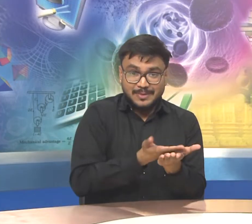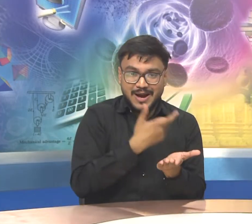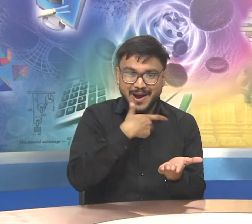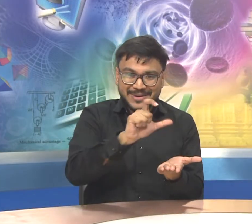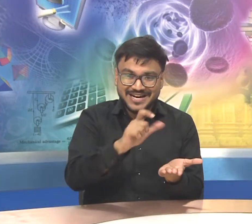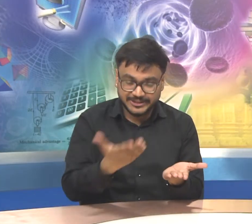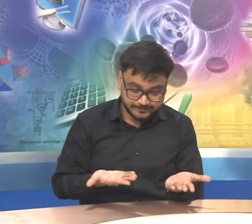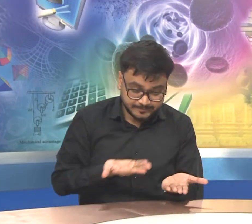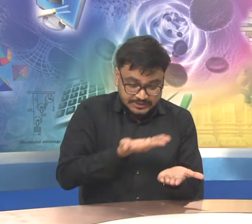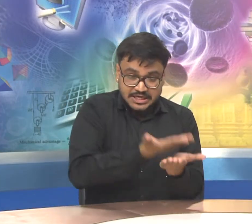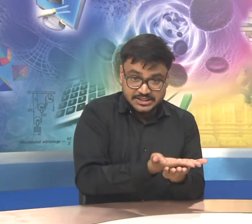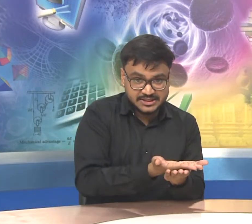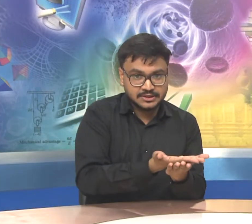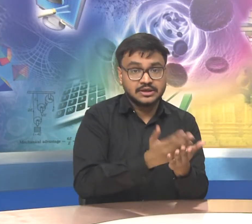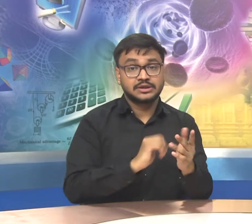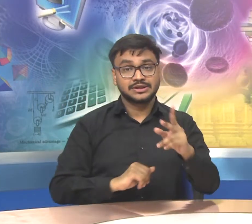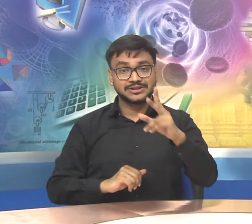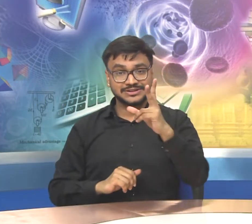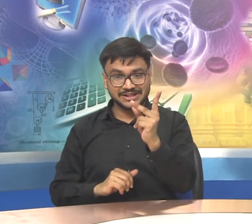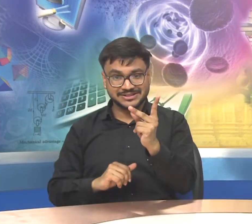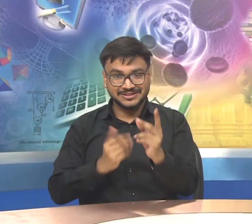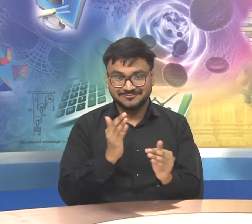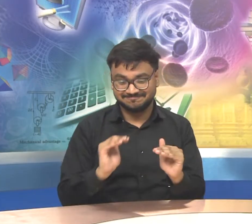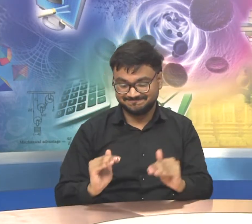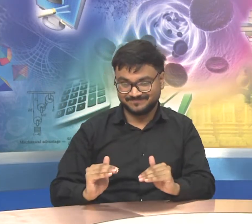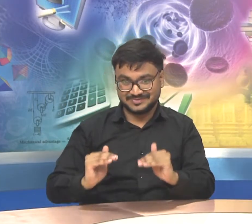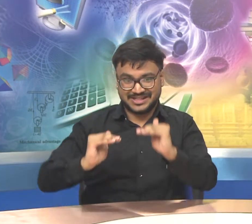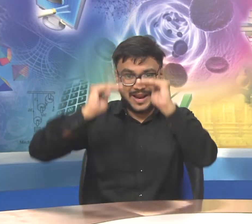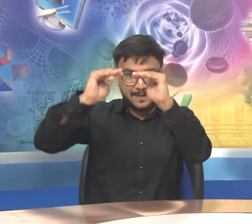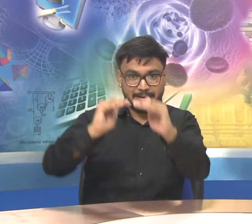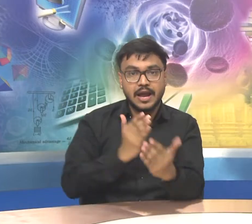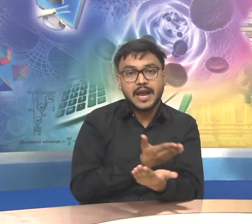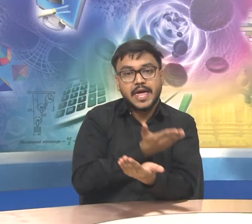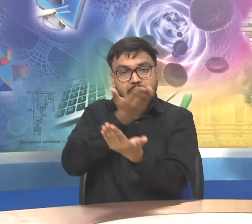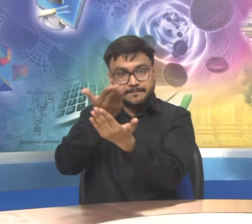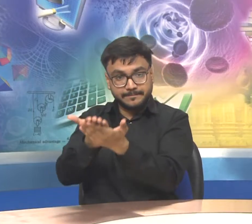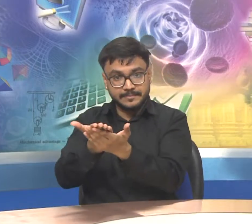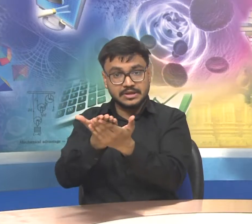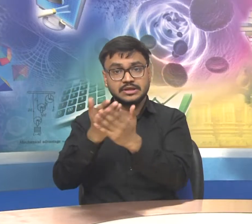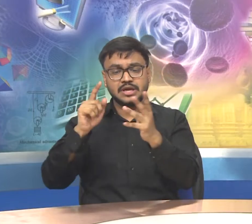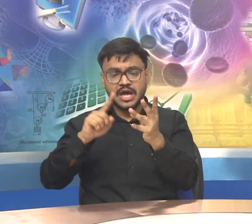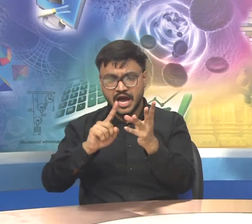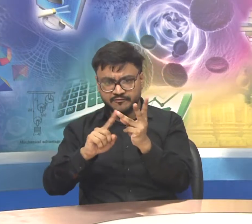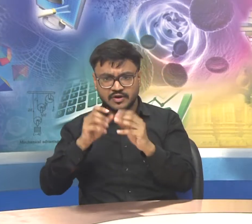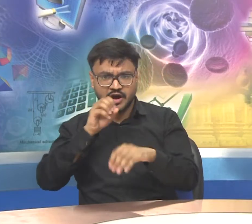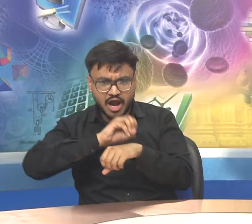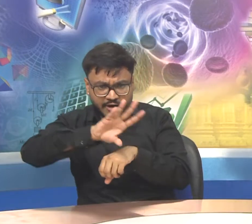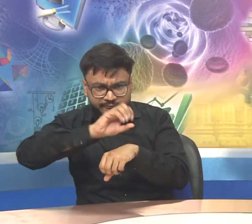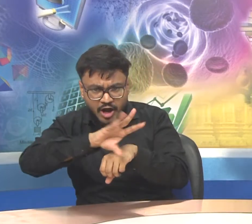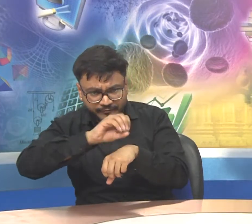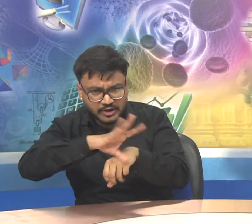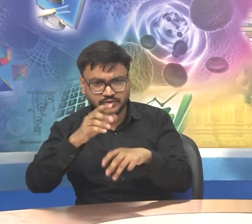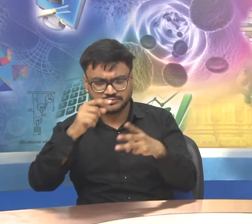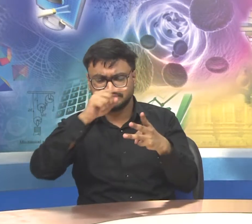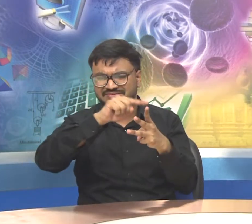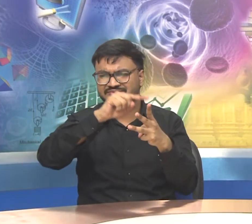The Supreme Court has three types of jurisdictions, namely original,